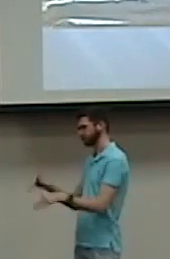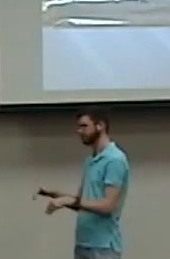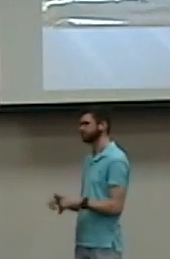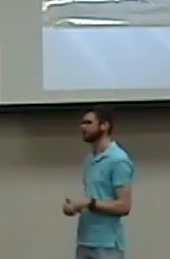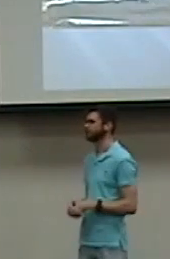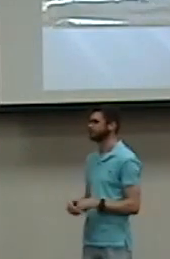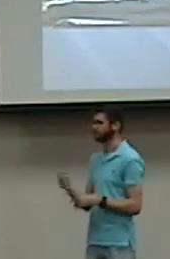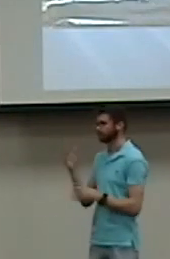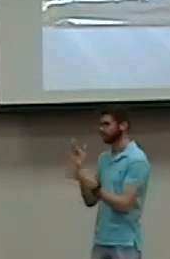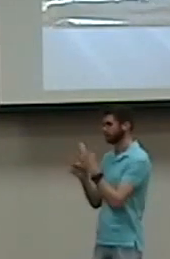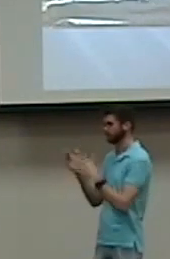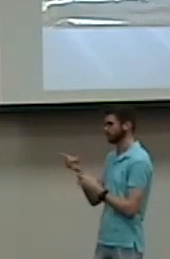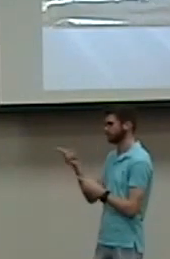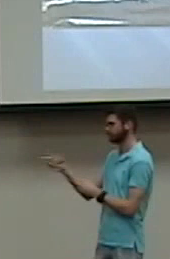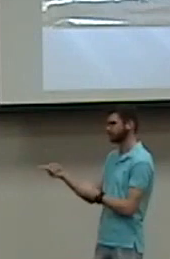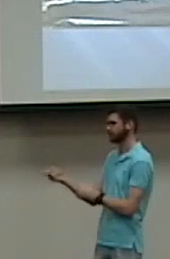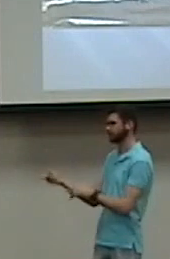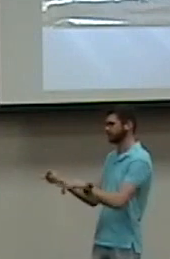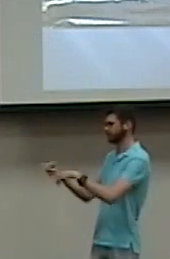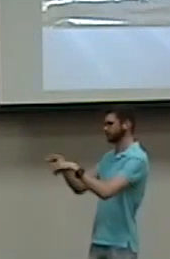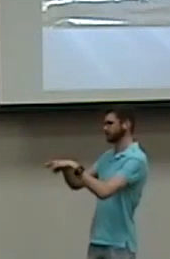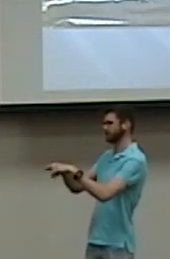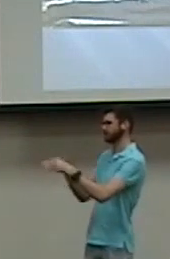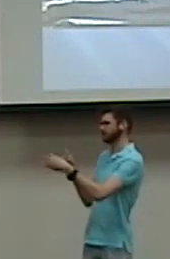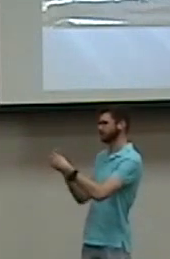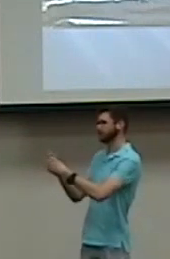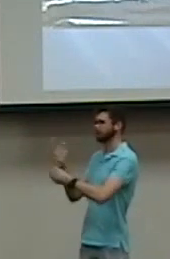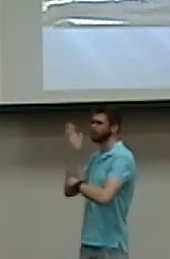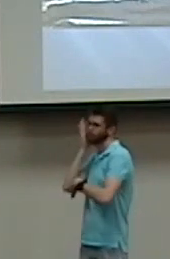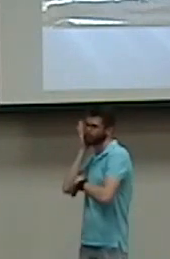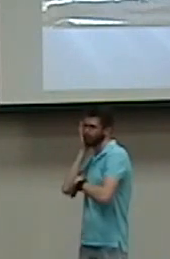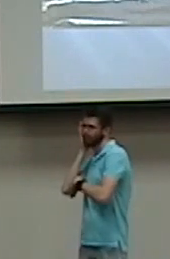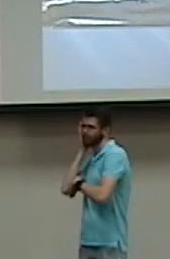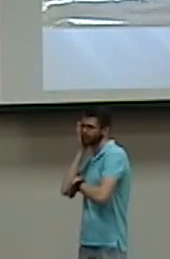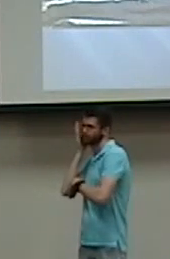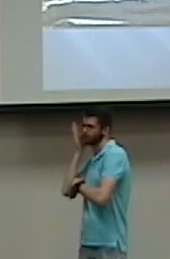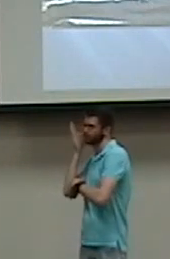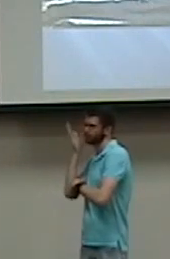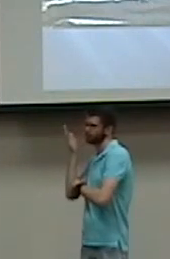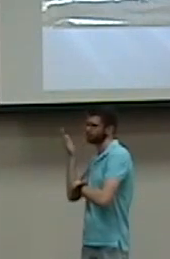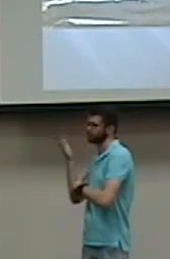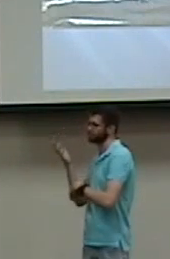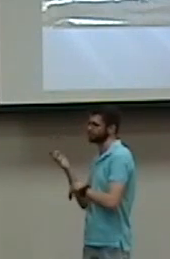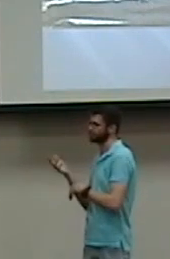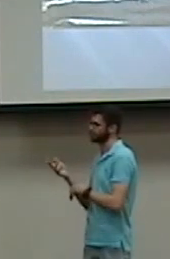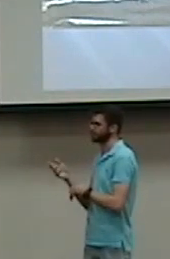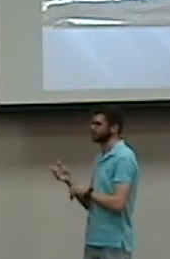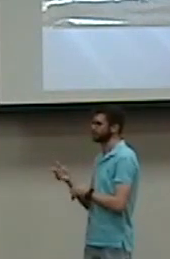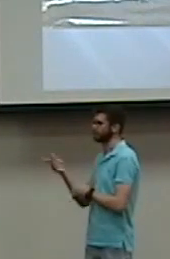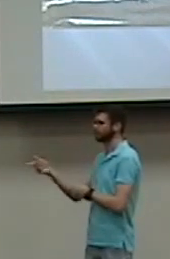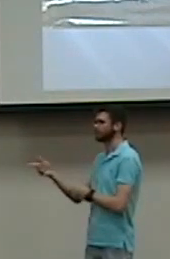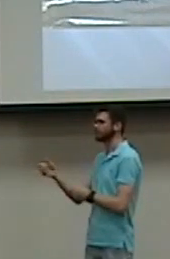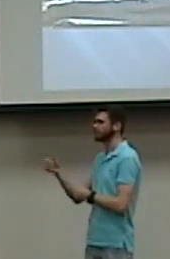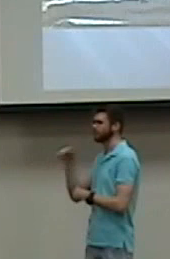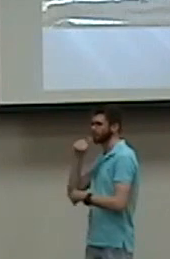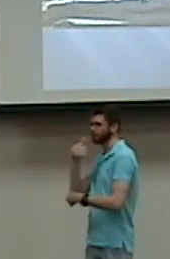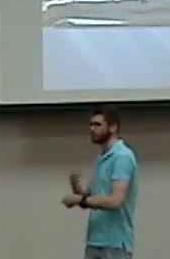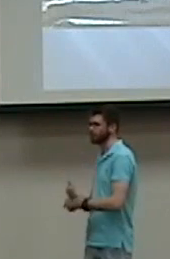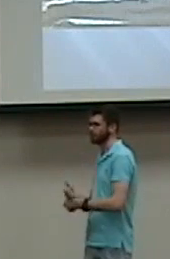Jesus goes and he sits beside the bed. And he takes the little girl's hand in his,